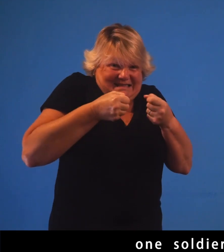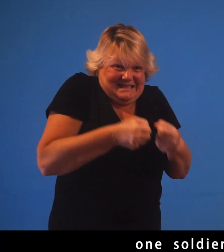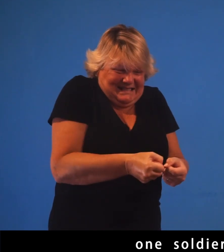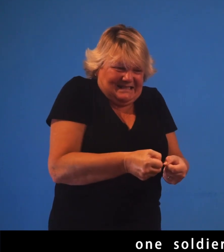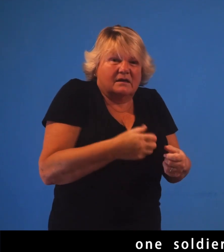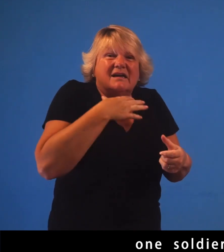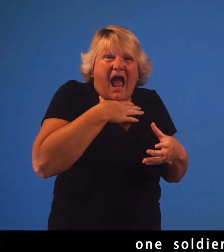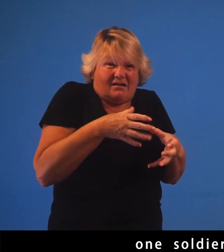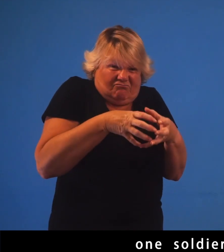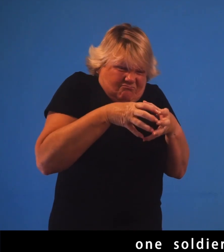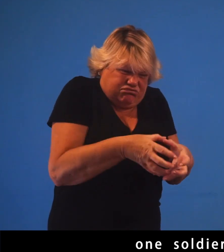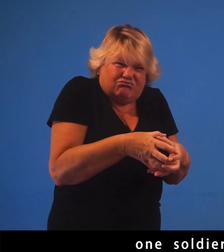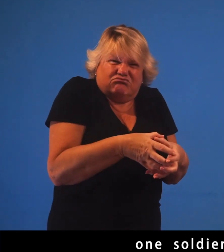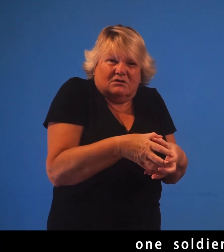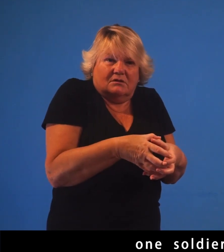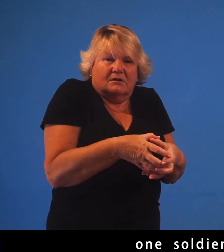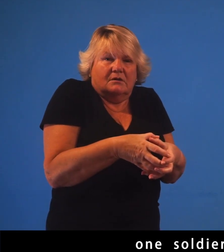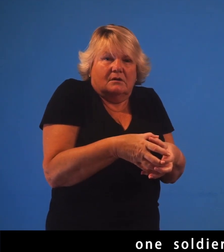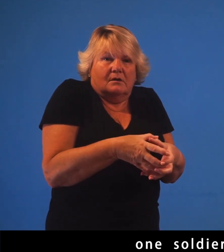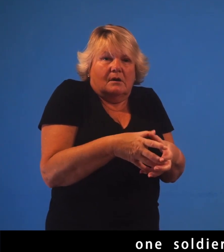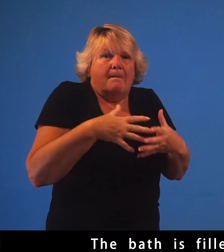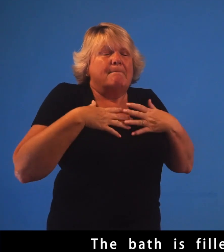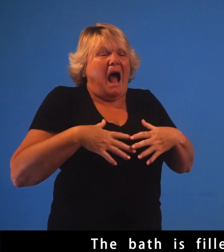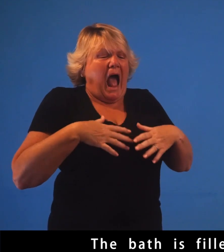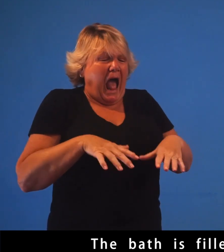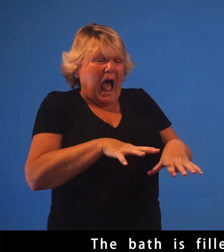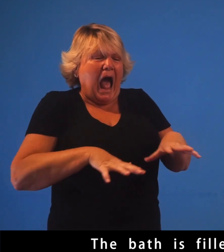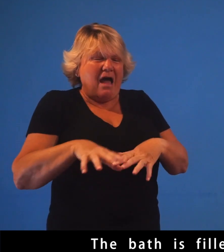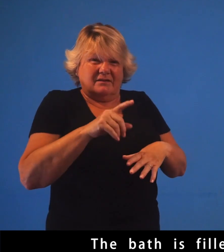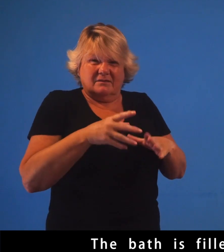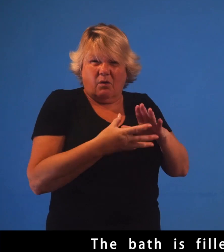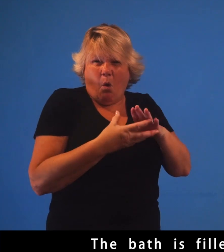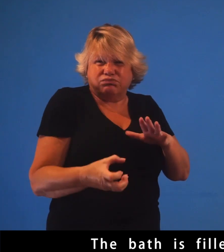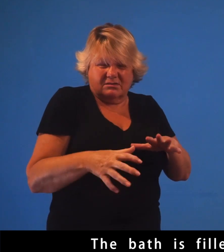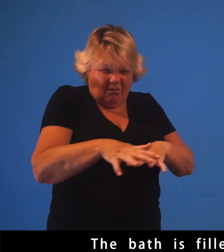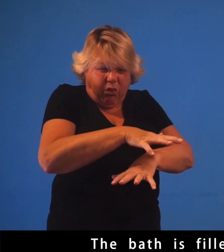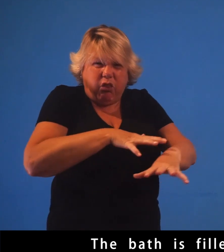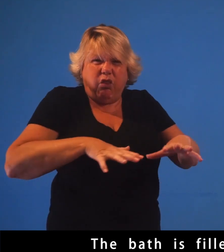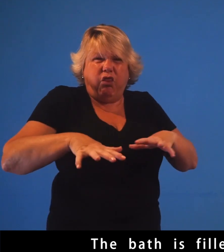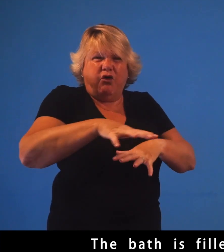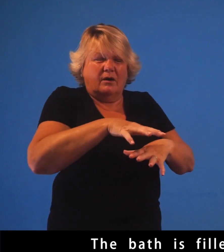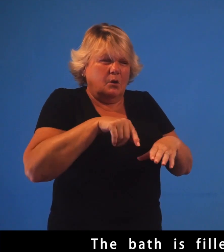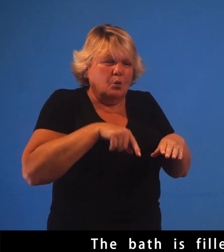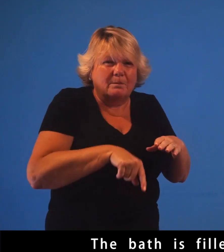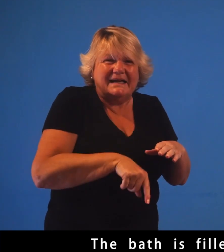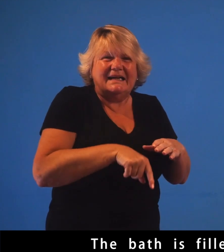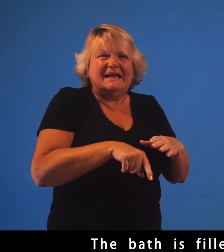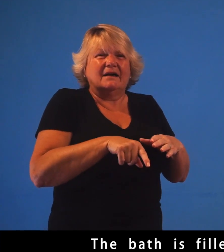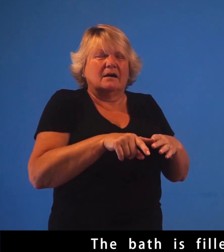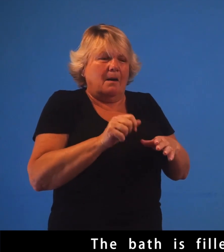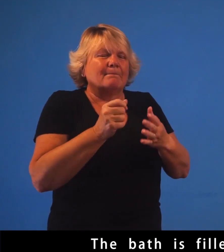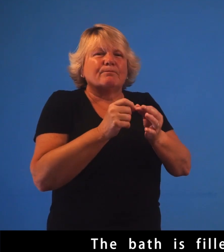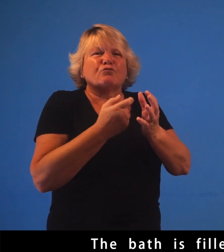One soldier has his hands gripped around the victim's neck. The bath is filled with a mixture